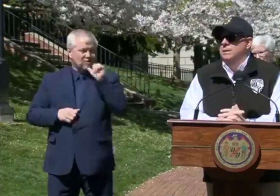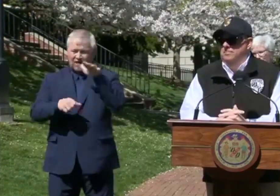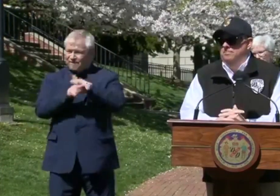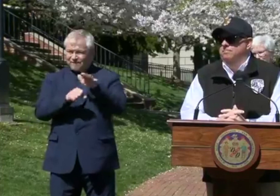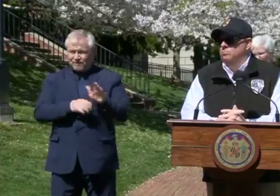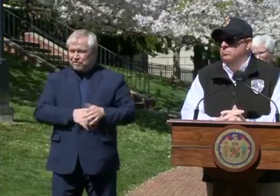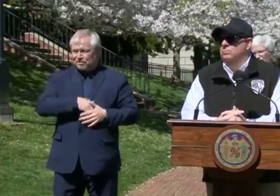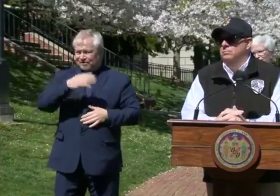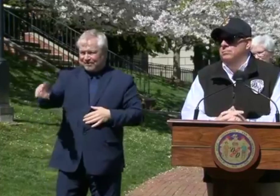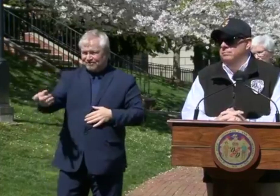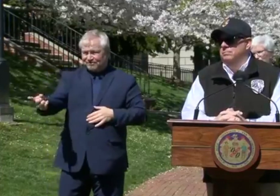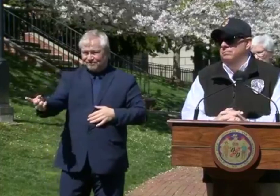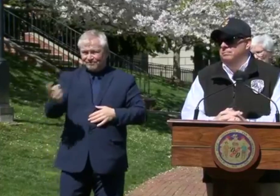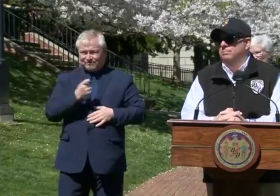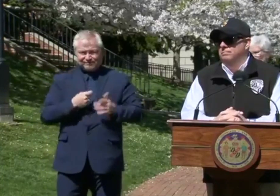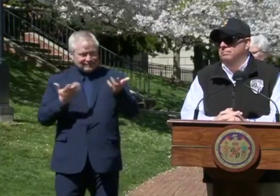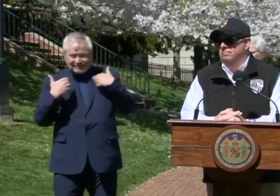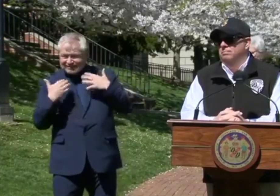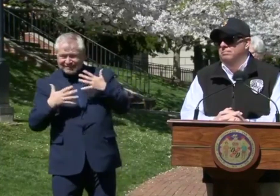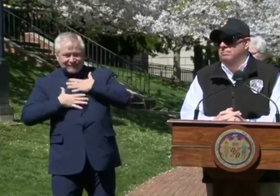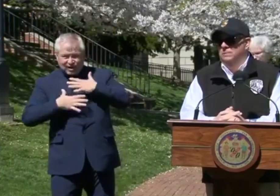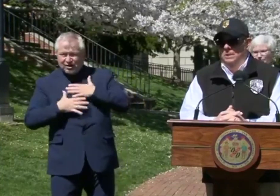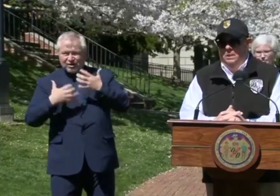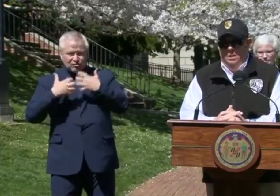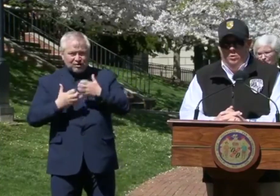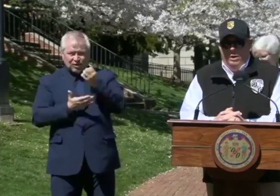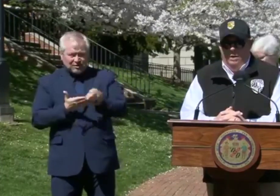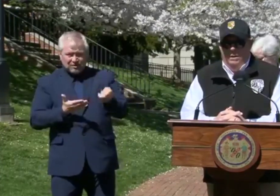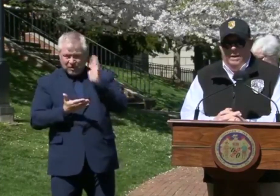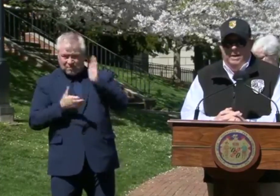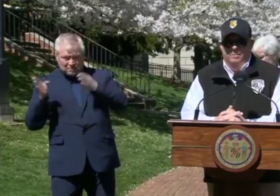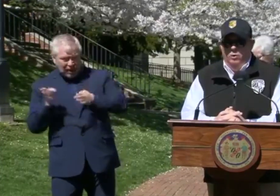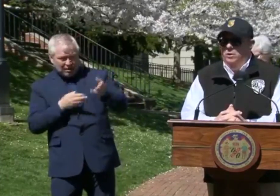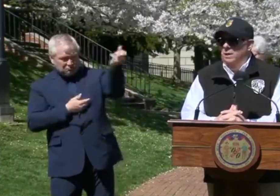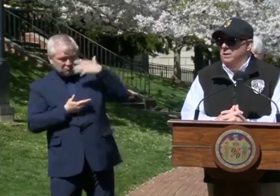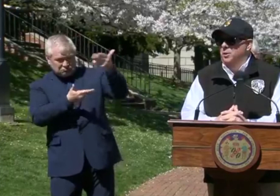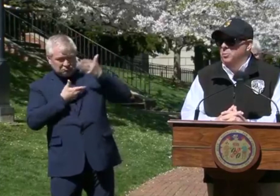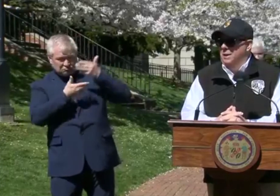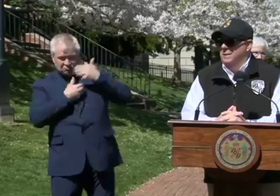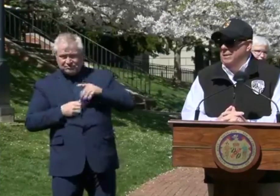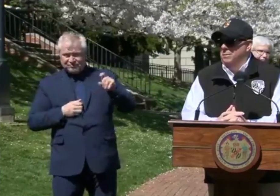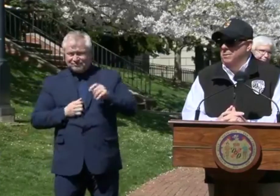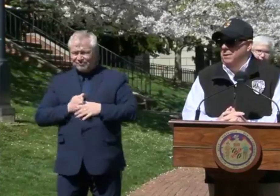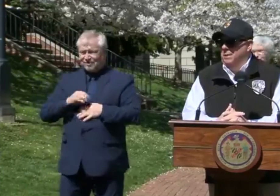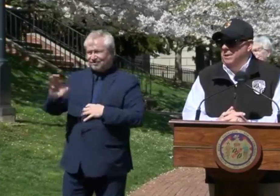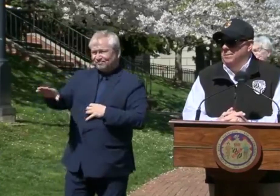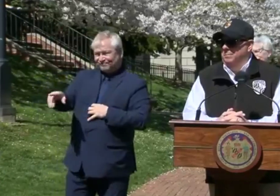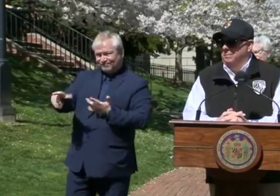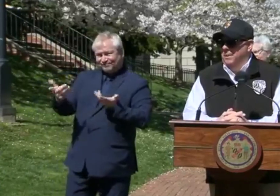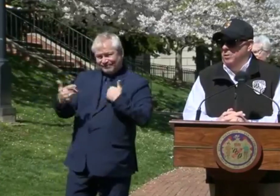more equipment, to get more ventilators, to get more equipment to where you need? Well, we're going to continue to press that with